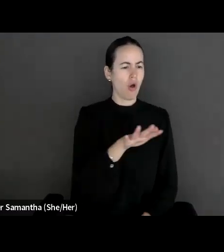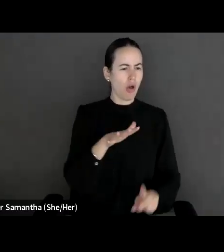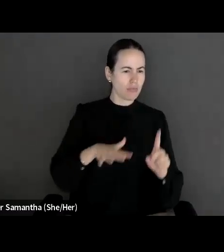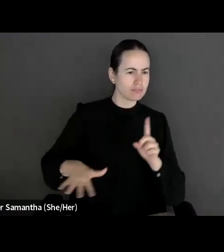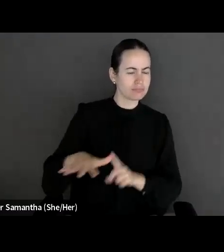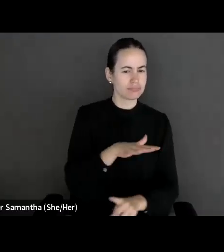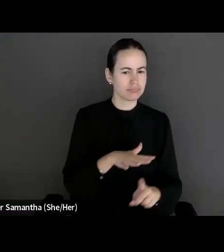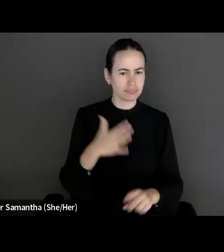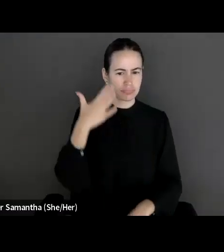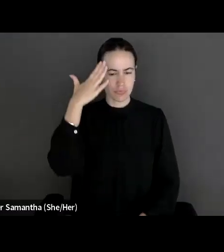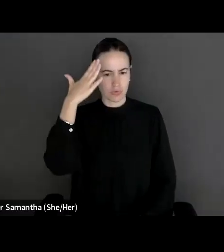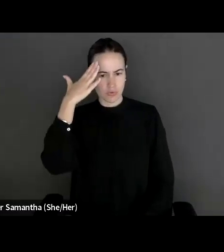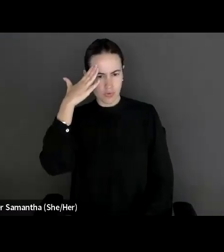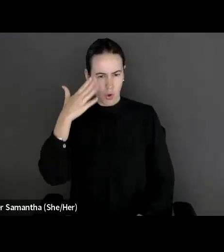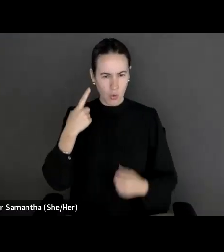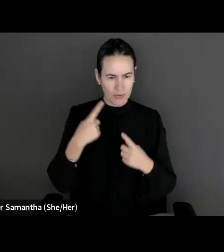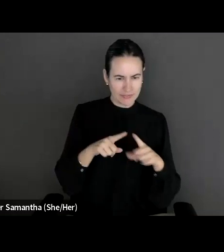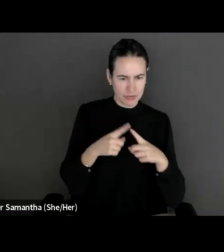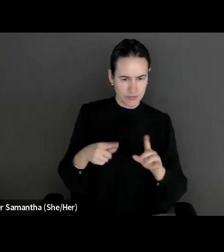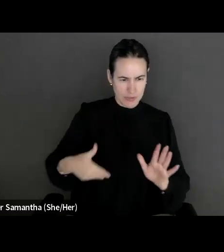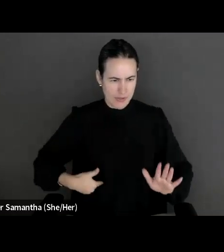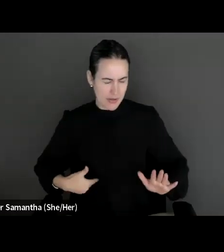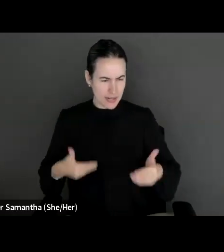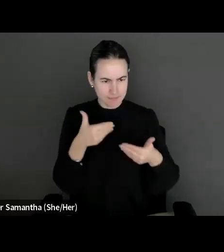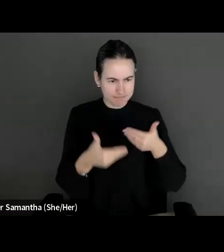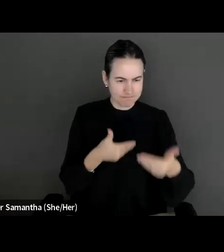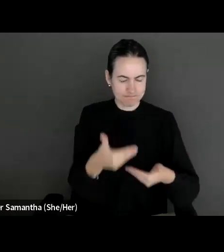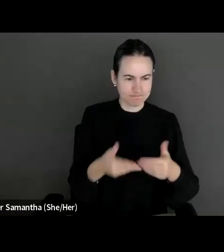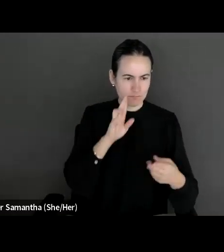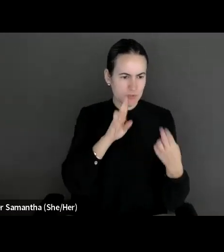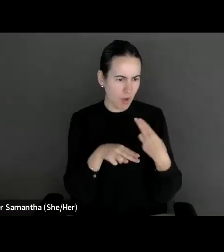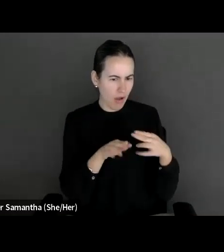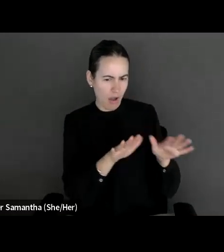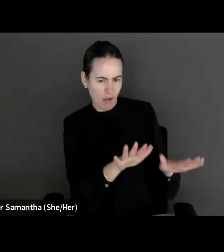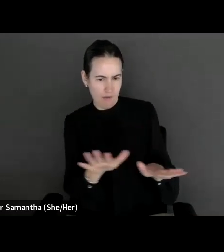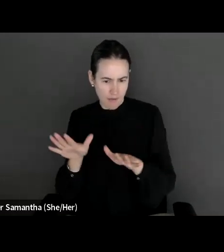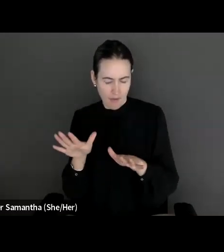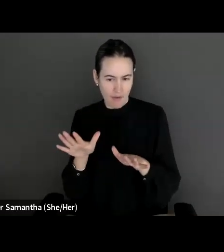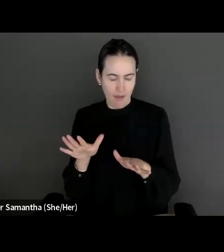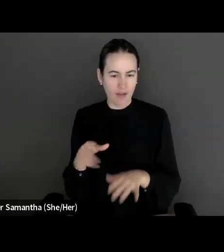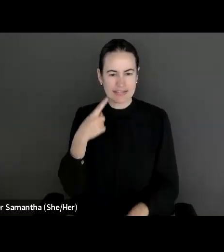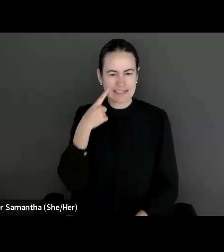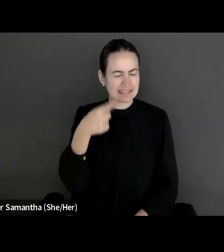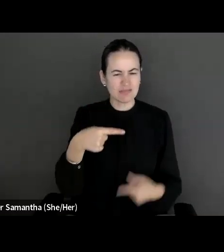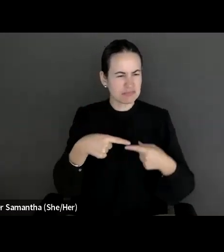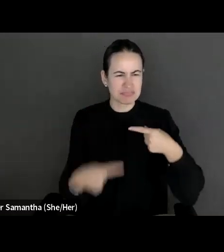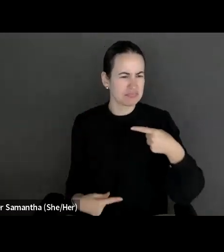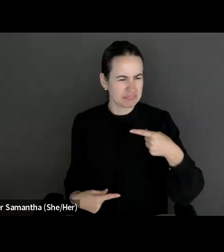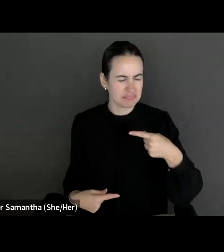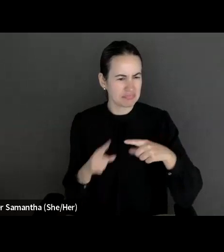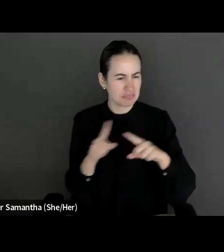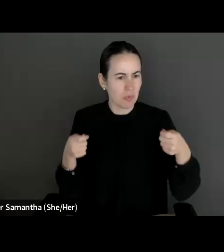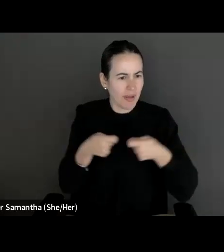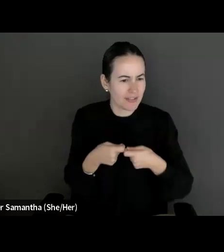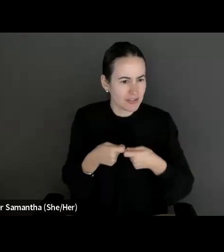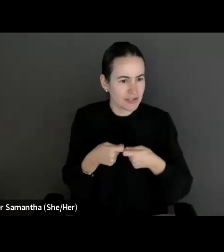non-verbal cues, and responds to them appropriately. And you can see here that this is inappropriate because pilots and air traffic controllers, when